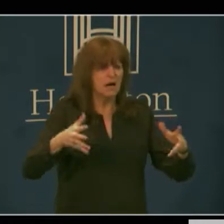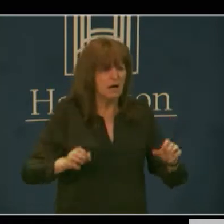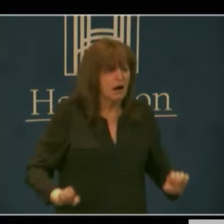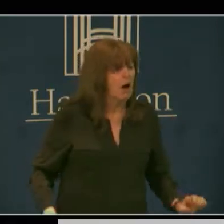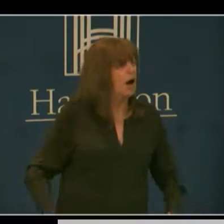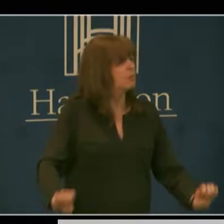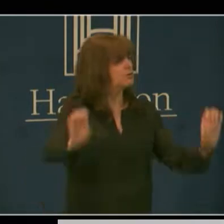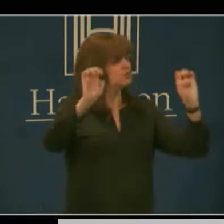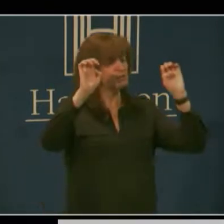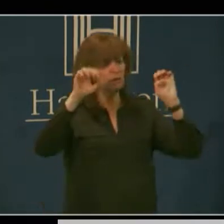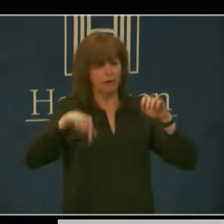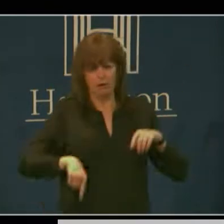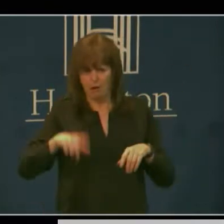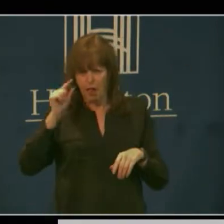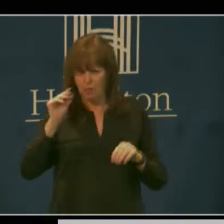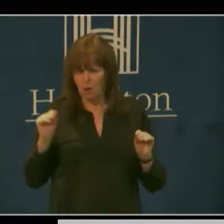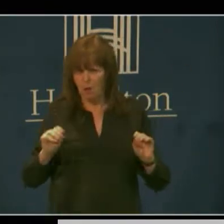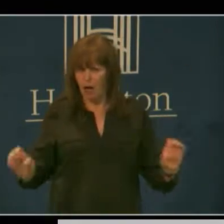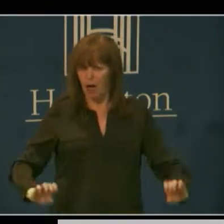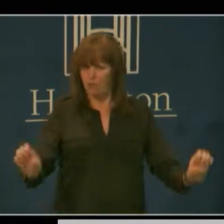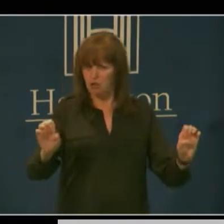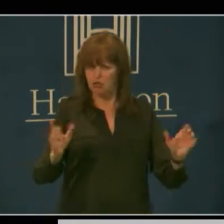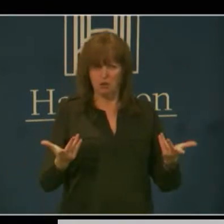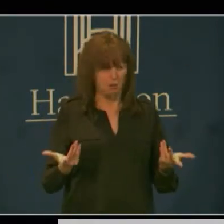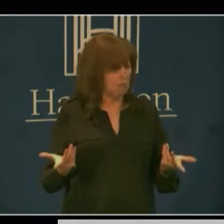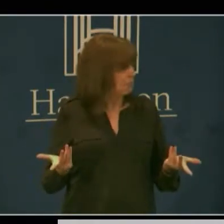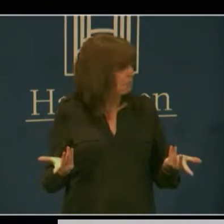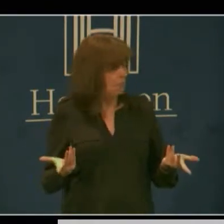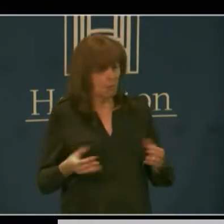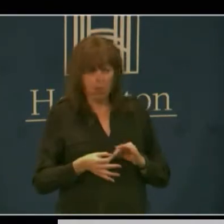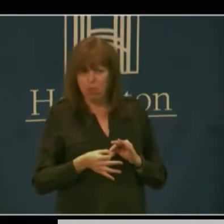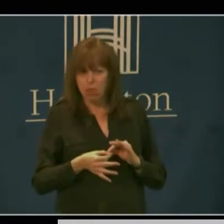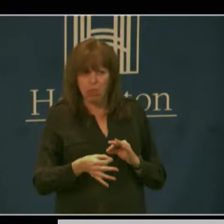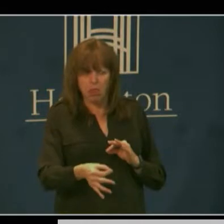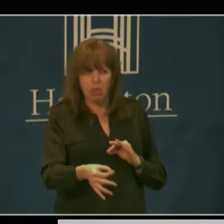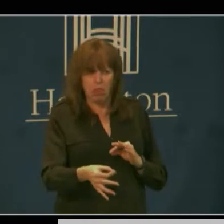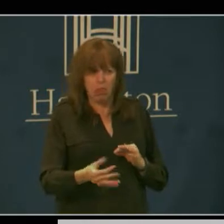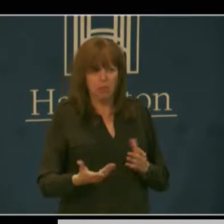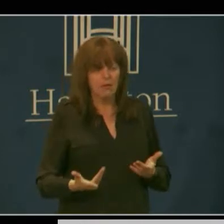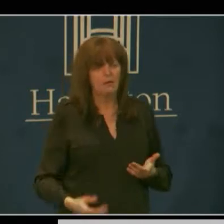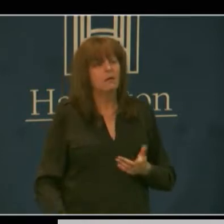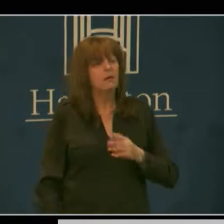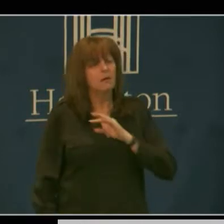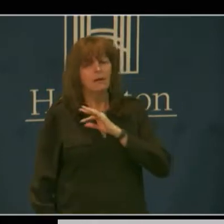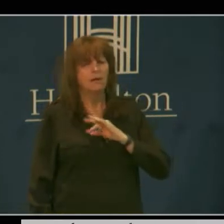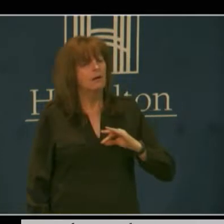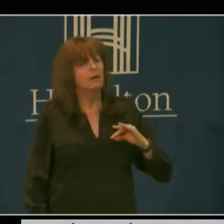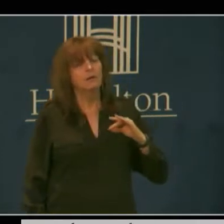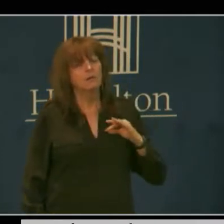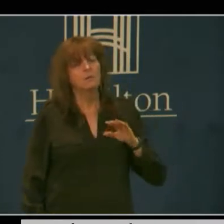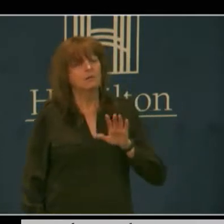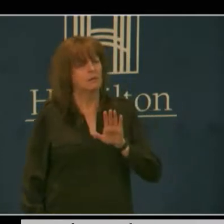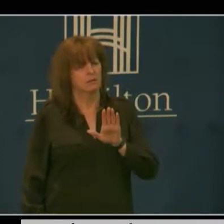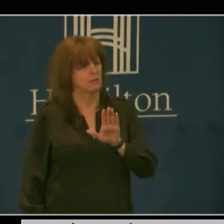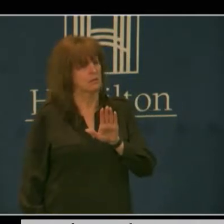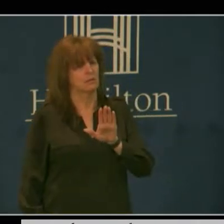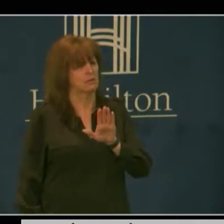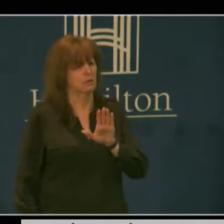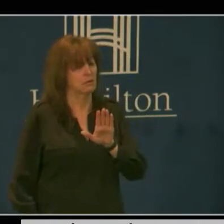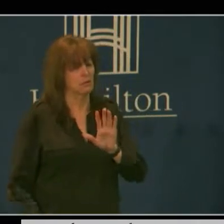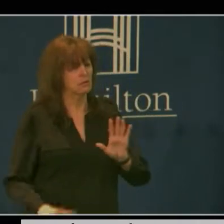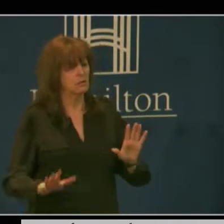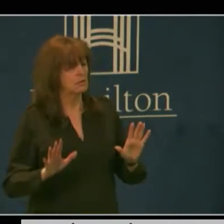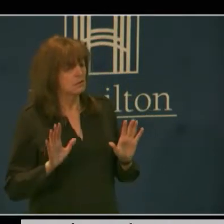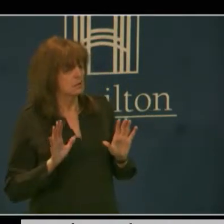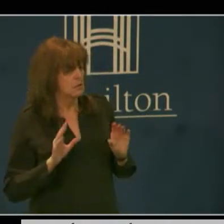wasting time? No. And so, evidence that, Paul's just kind of walked through of all the things that have been happening in the